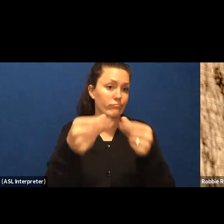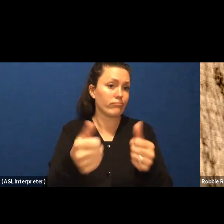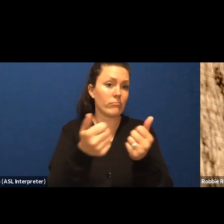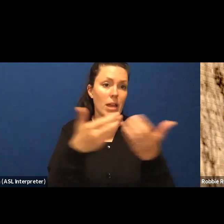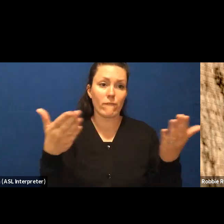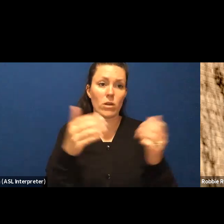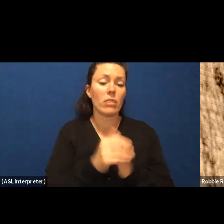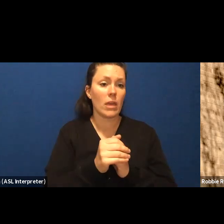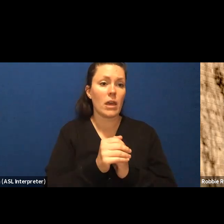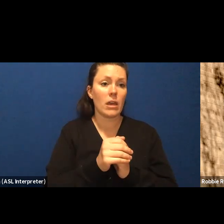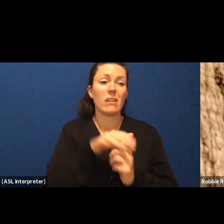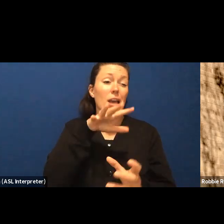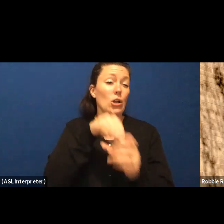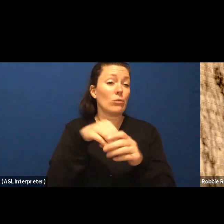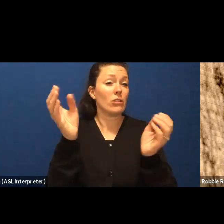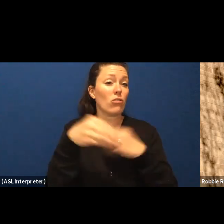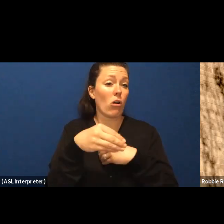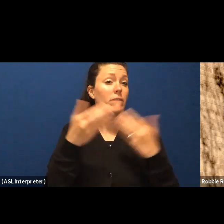separate office supplies